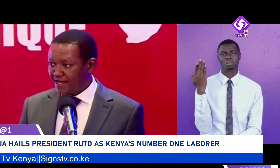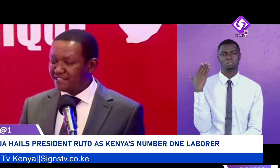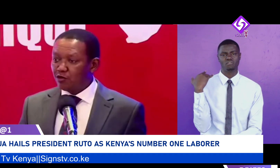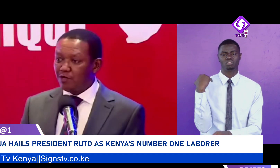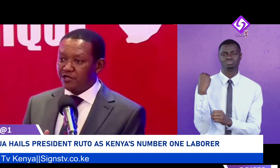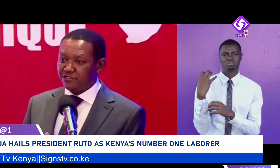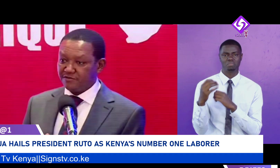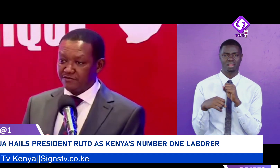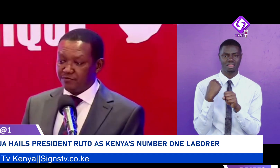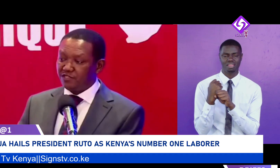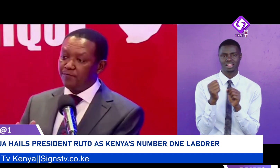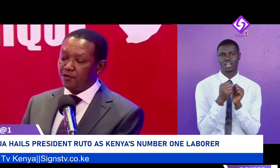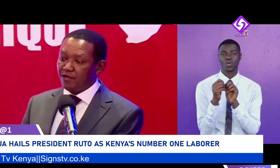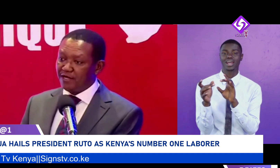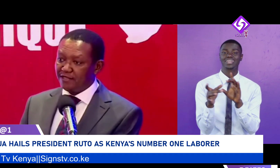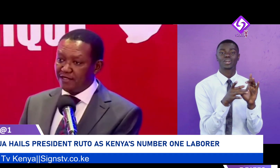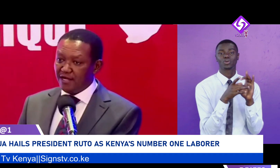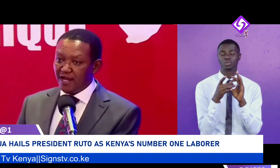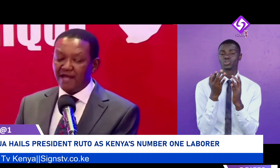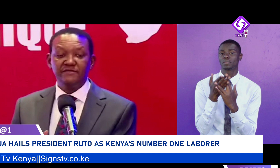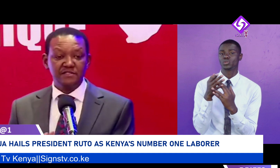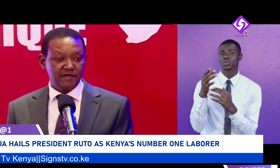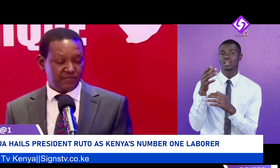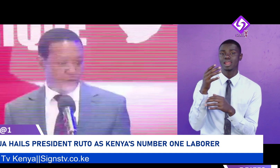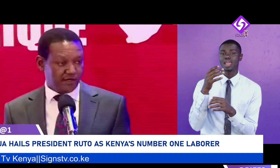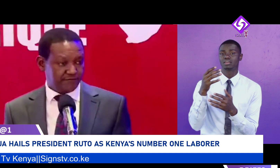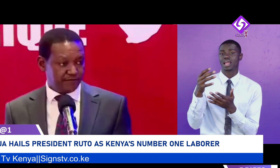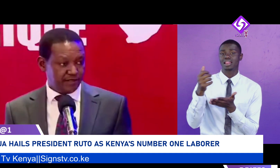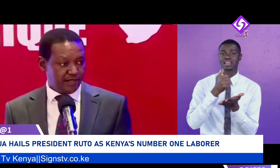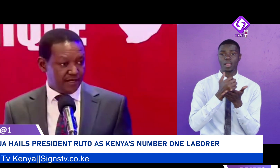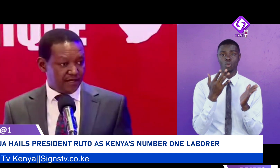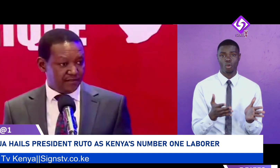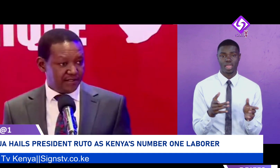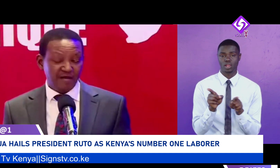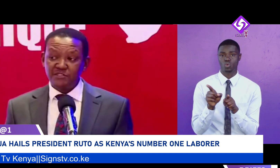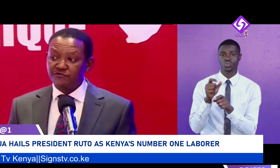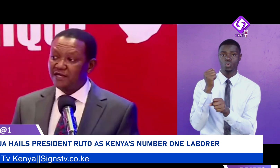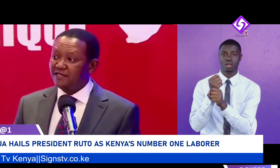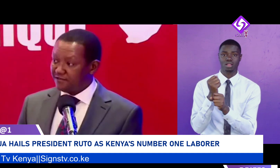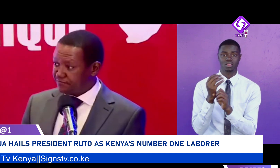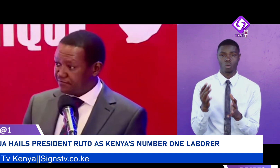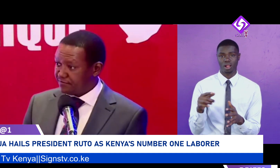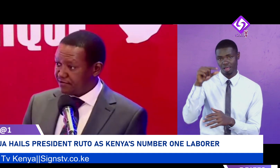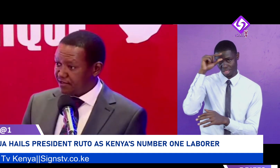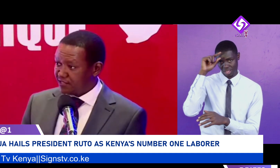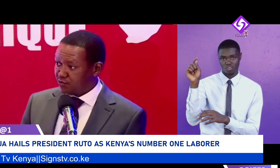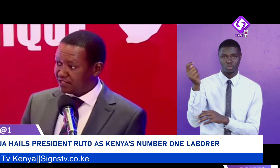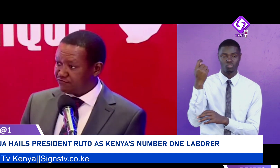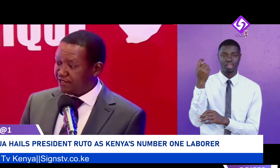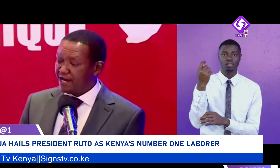a collaboration between the employer and the worker. The government of Kenya has worked very hard